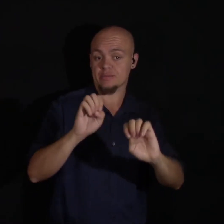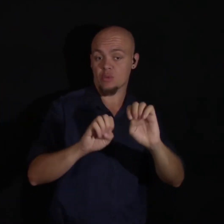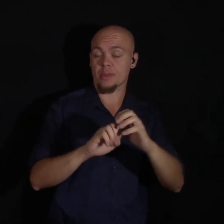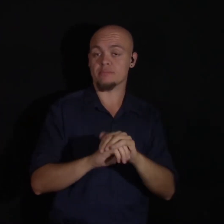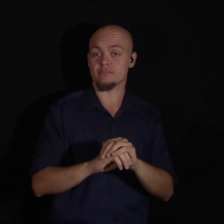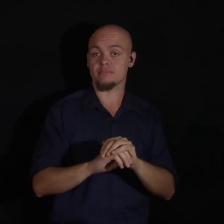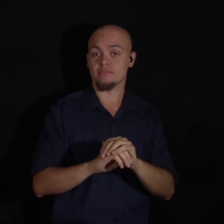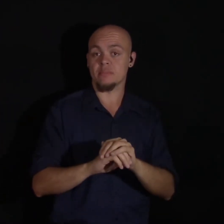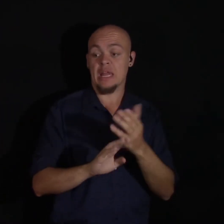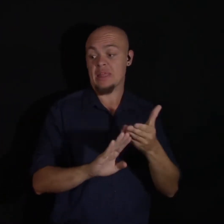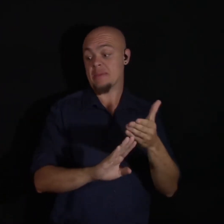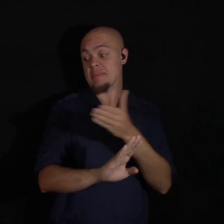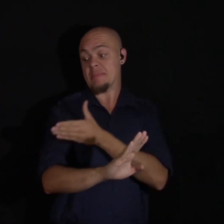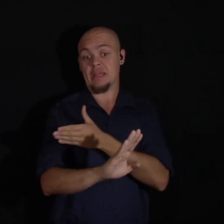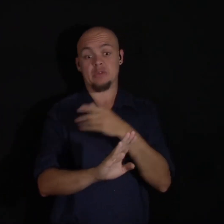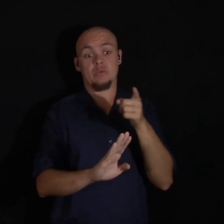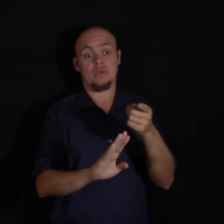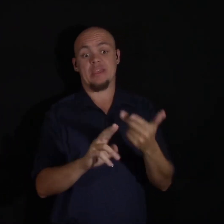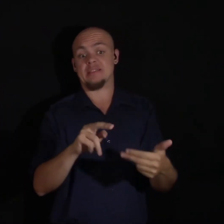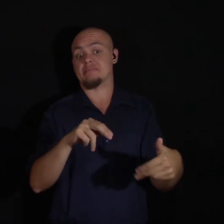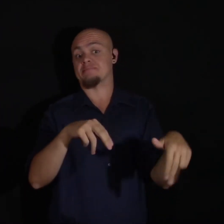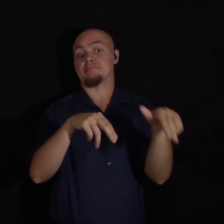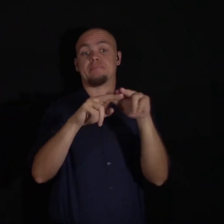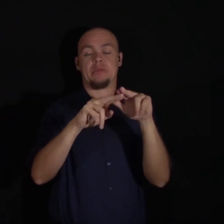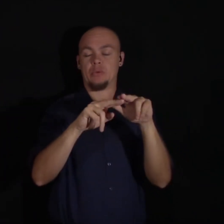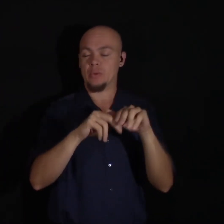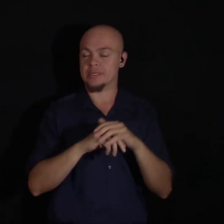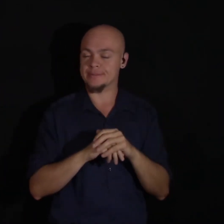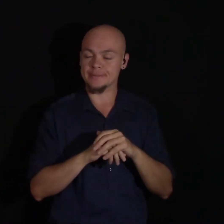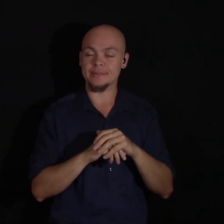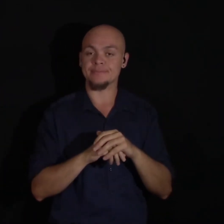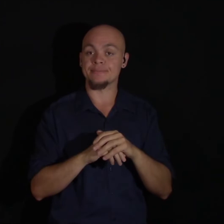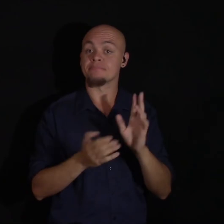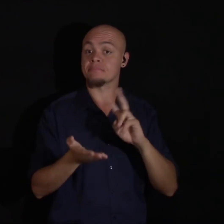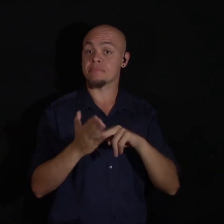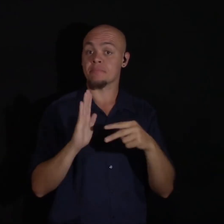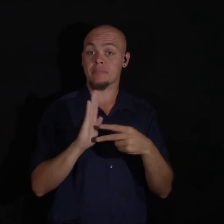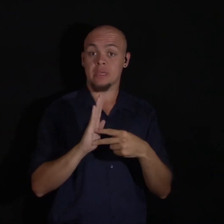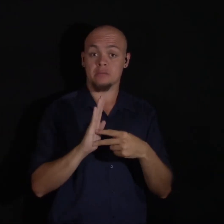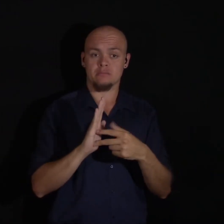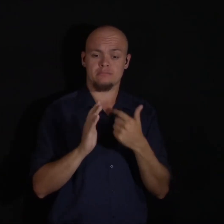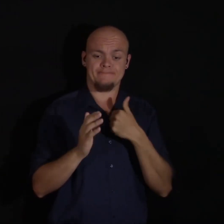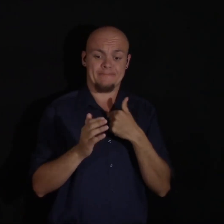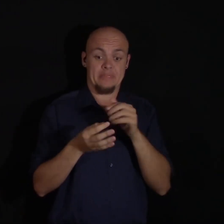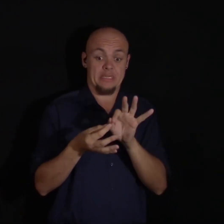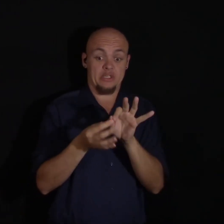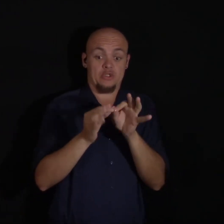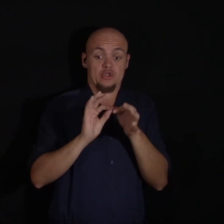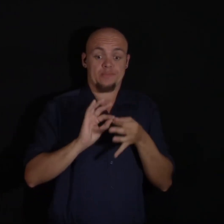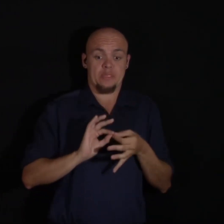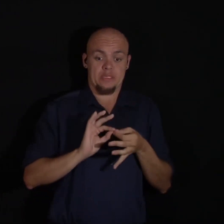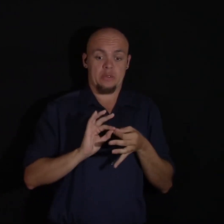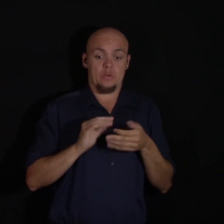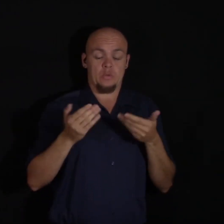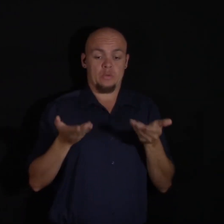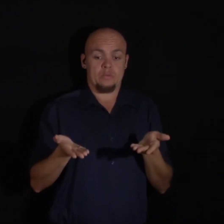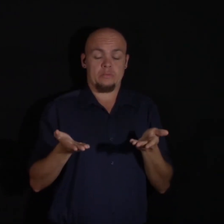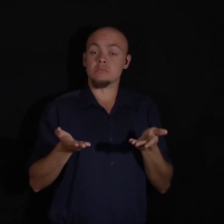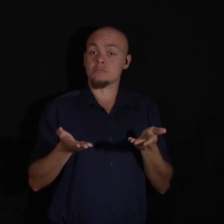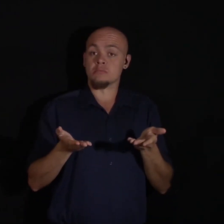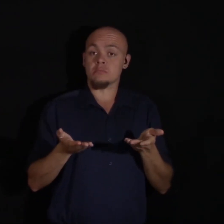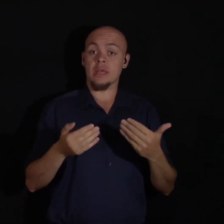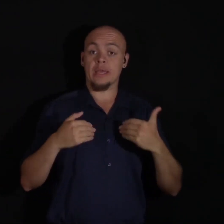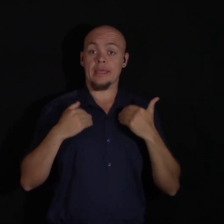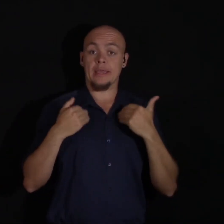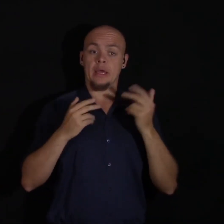years and decades past. And so that would indicate to me that already a lot of